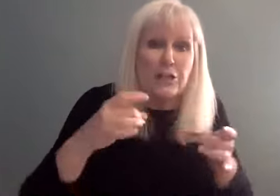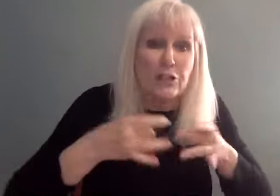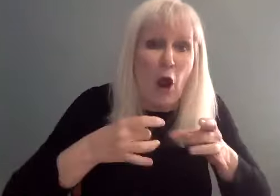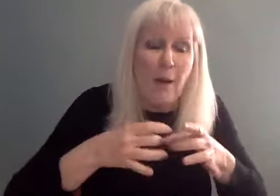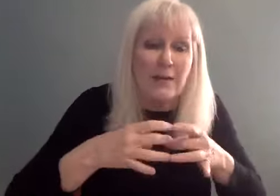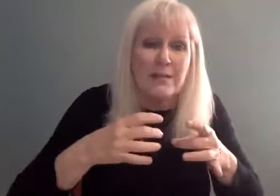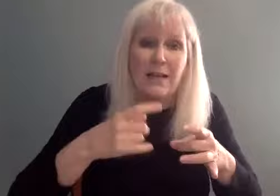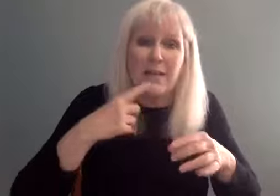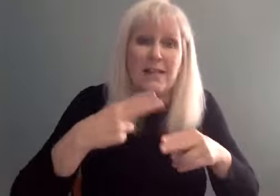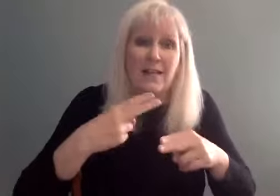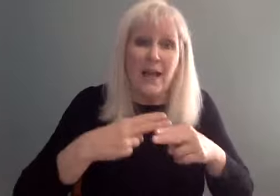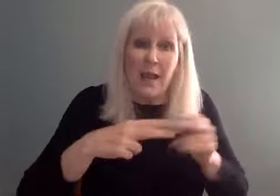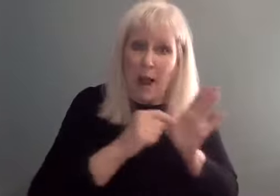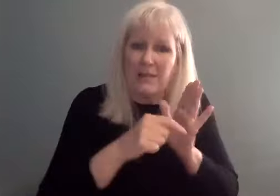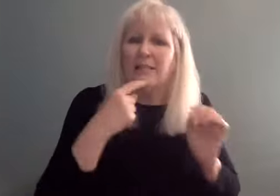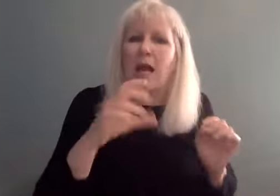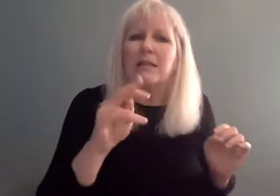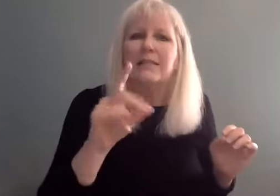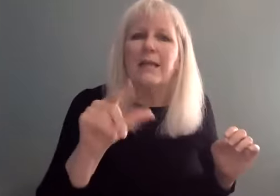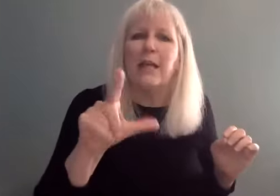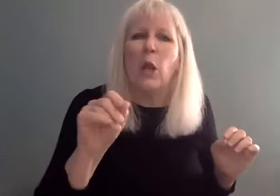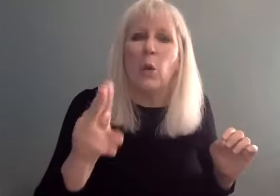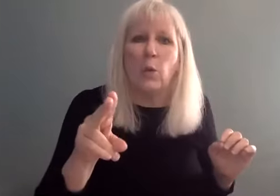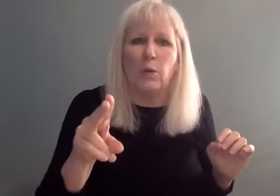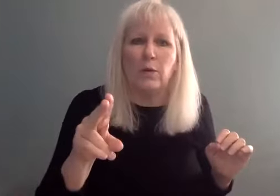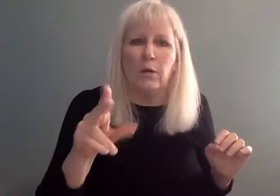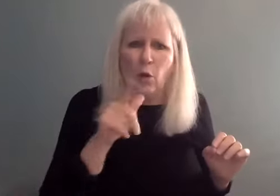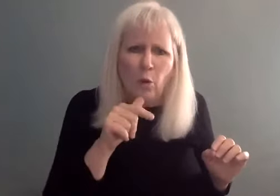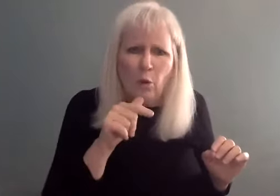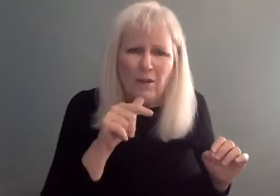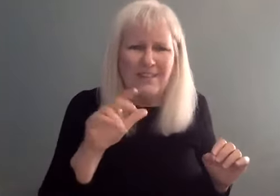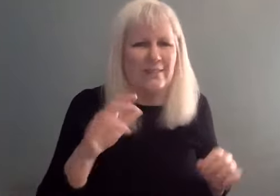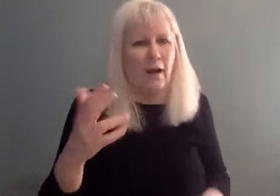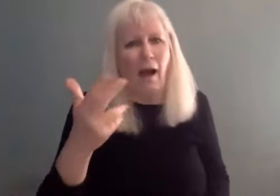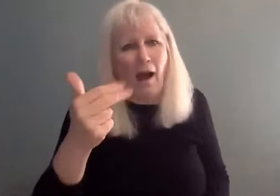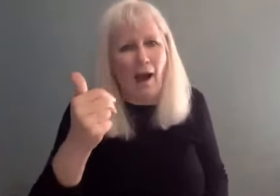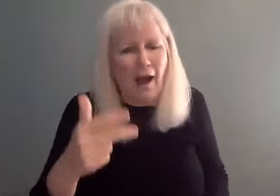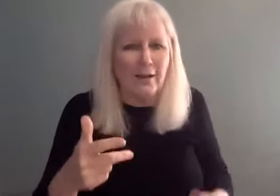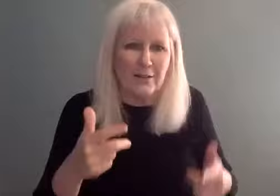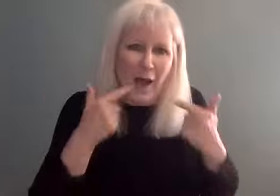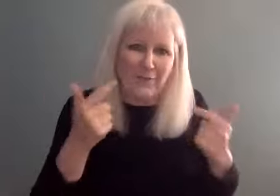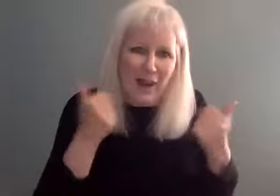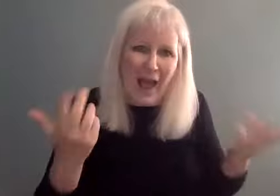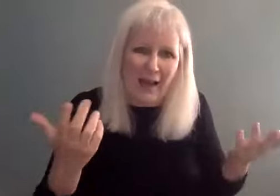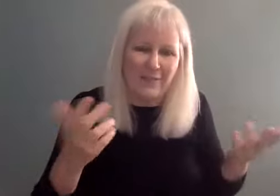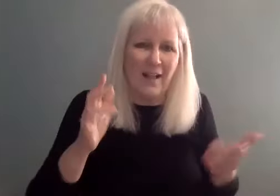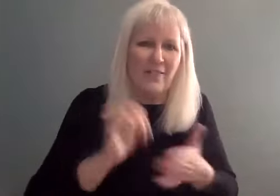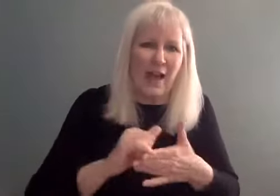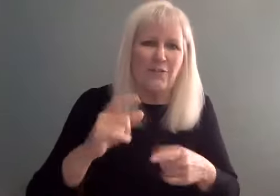are you?" "Oh yeah, that's me." Oh, you got to laugh at yourself. You're missing the joke. I mean, thank God I laugh every day. I am laughing